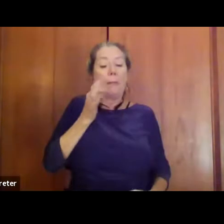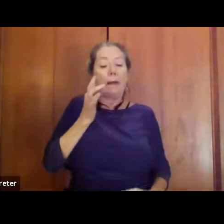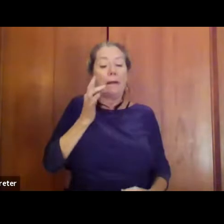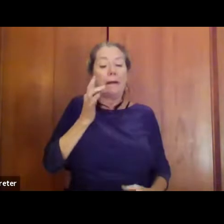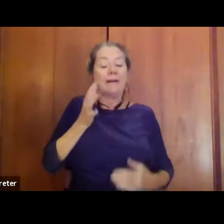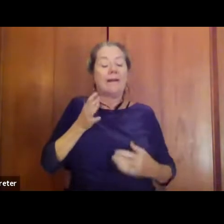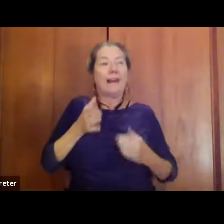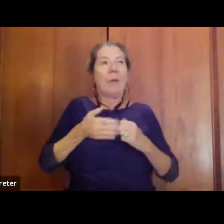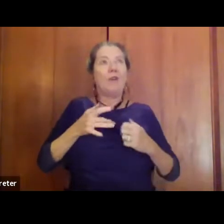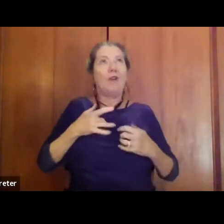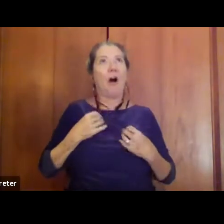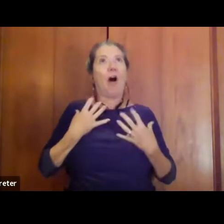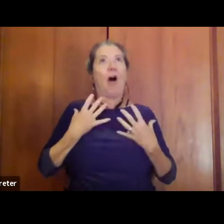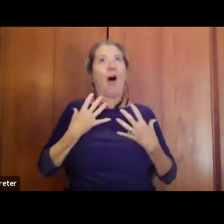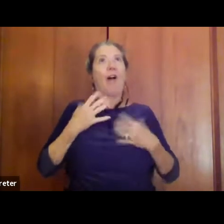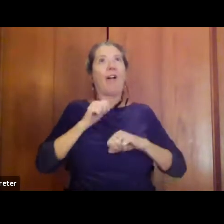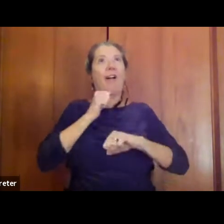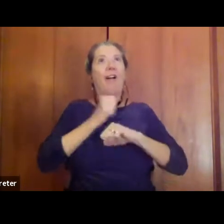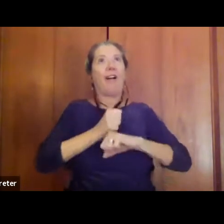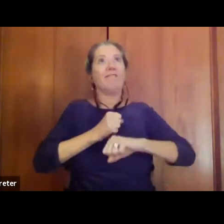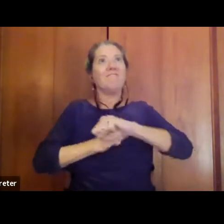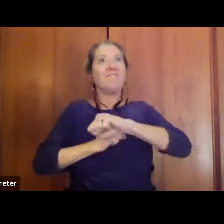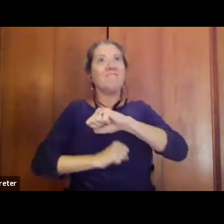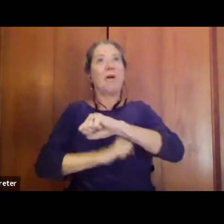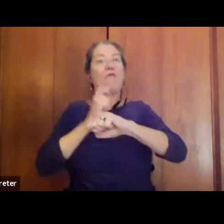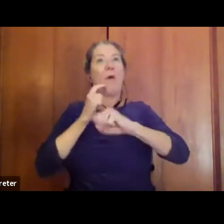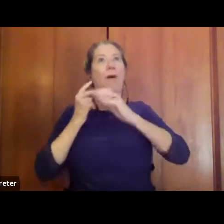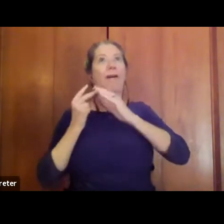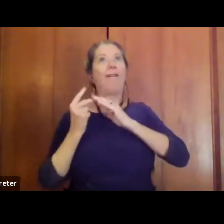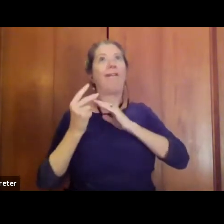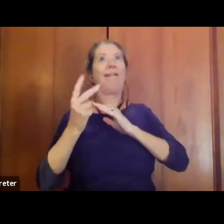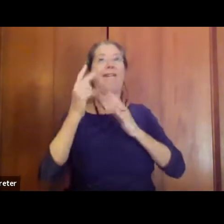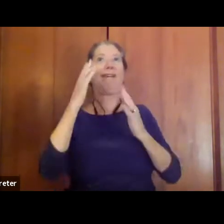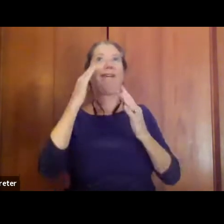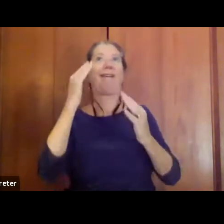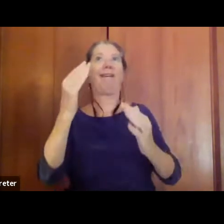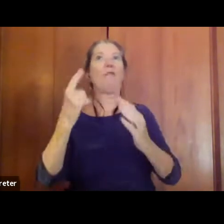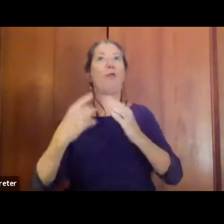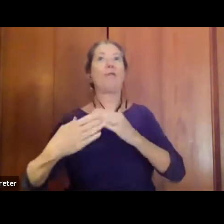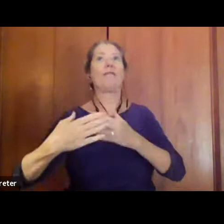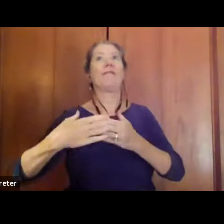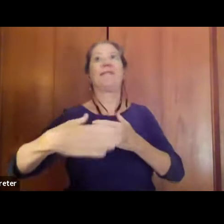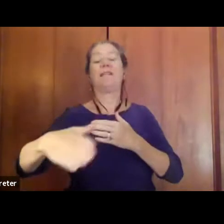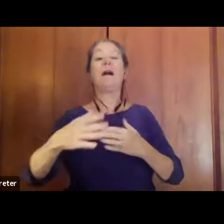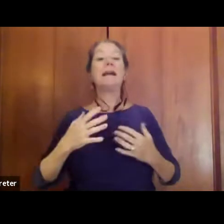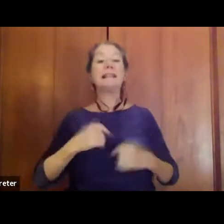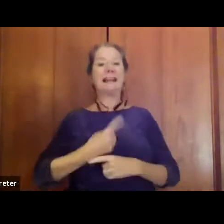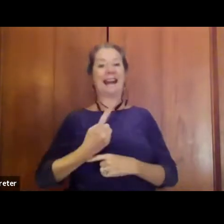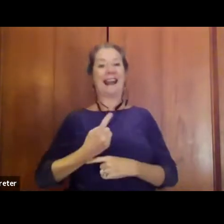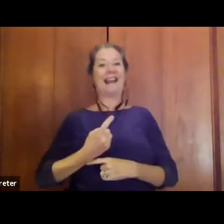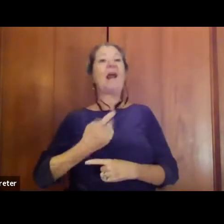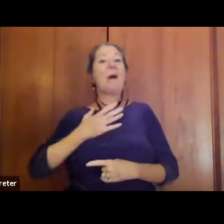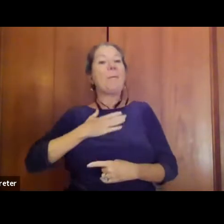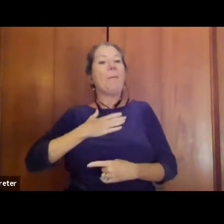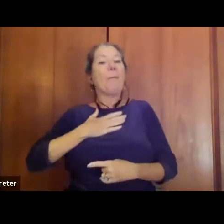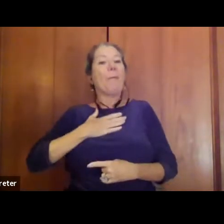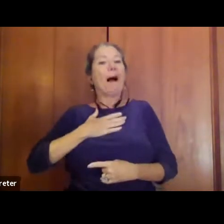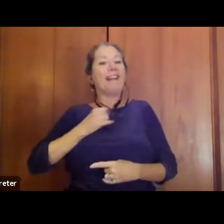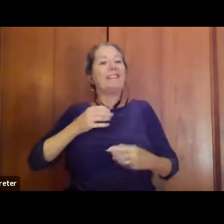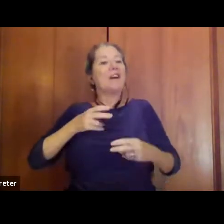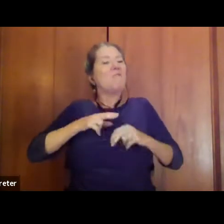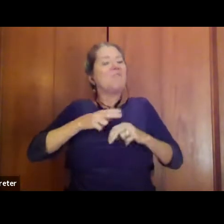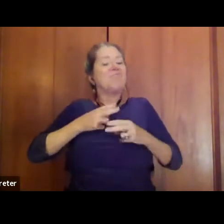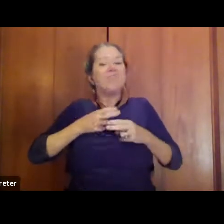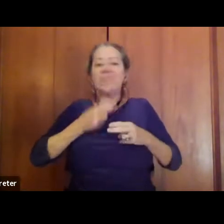build anticipation for things to come in later courses. My hope for you is that you'll treat today's event as a brief introduction